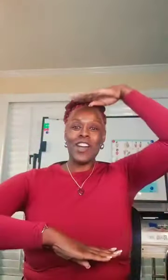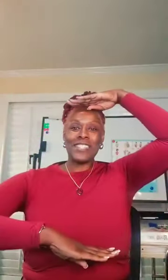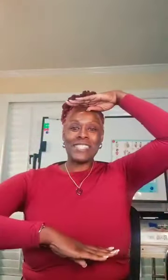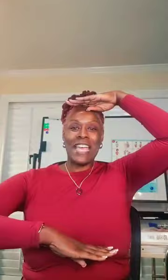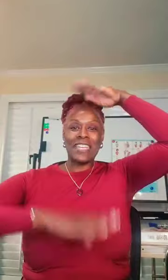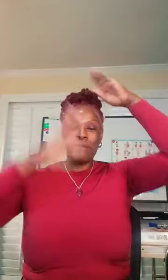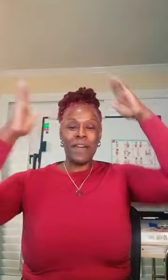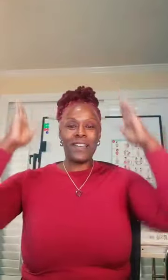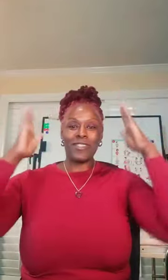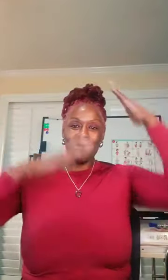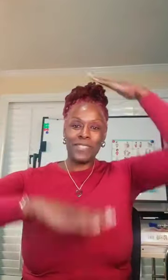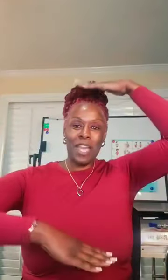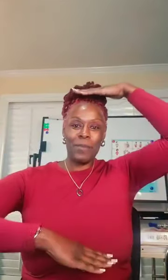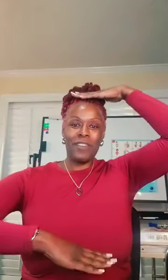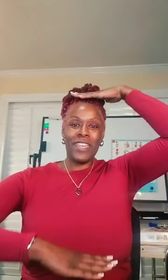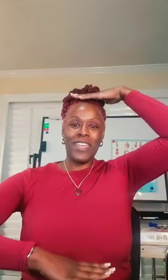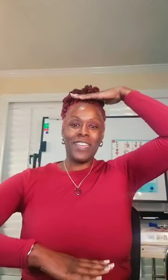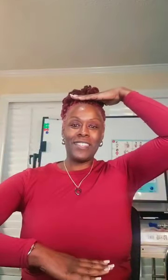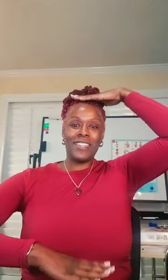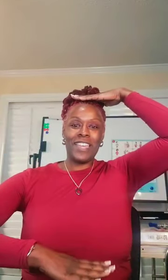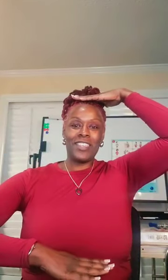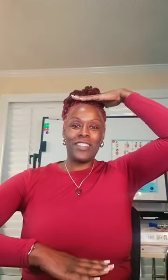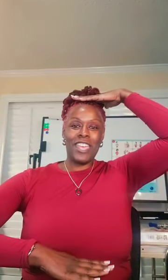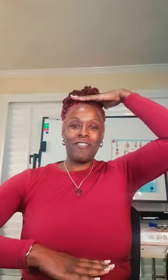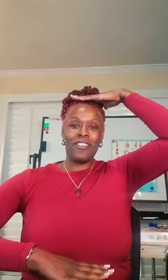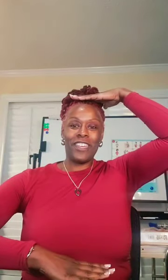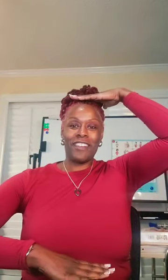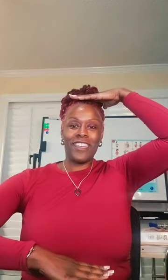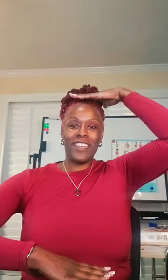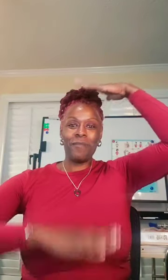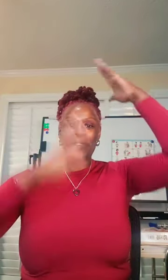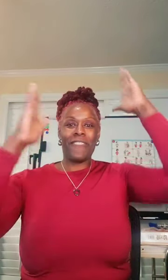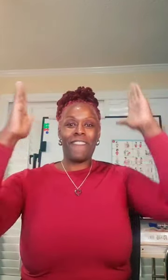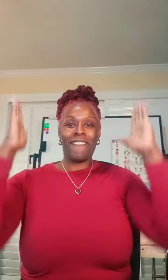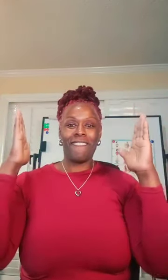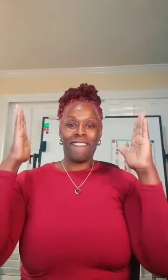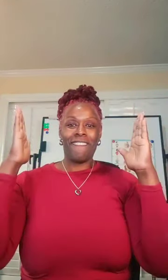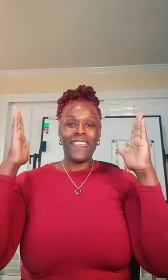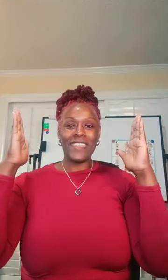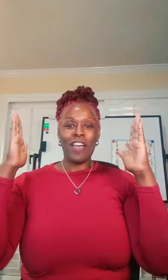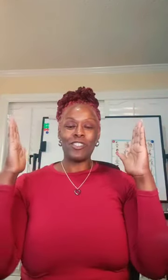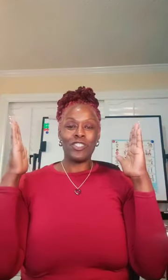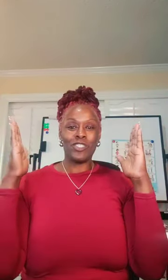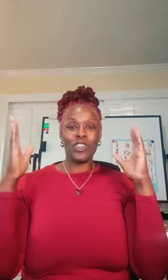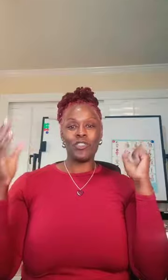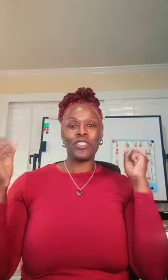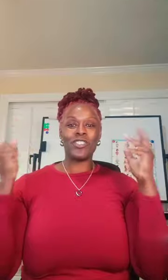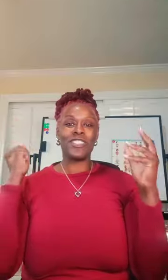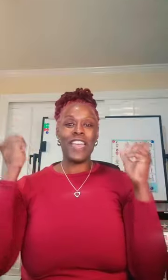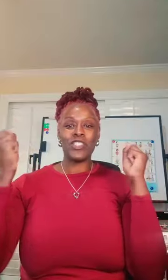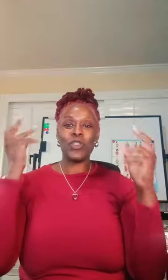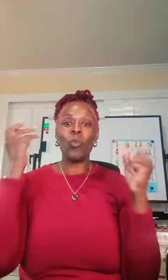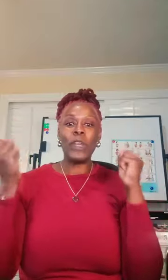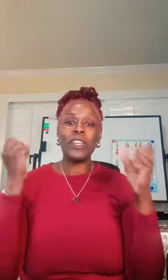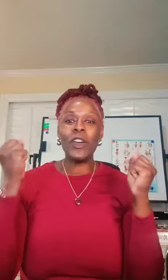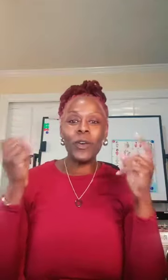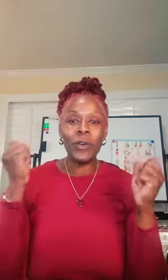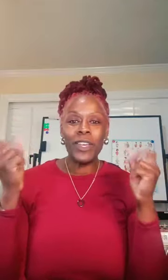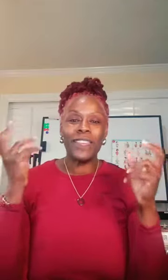a signing box, from the top of your head to like your navel area and out to your shoulders. That's your window that